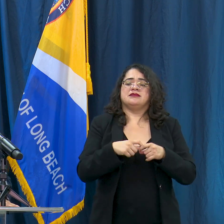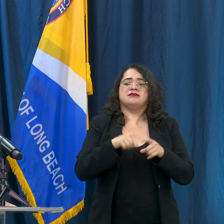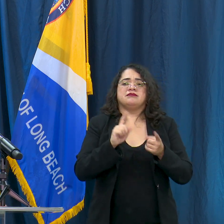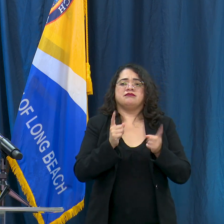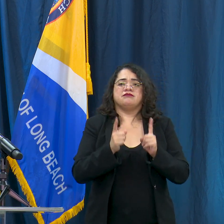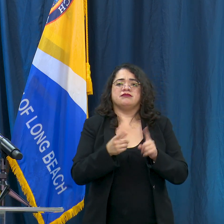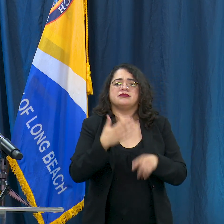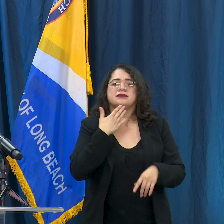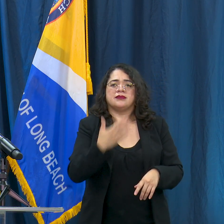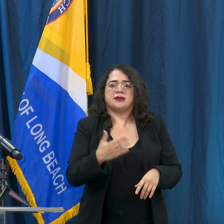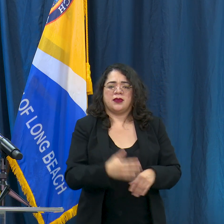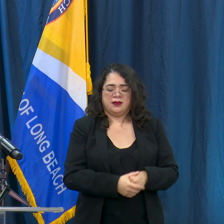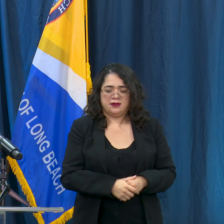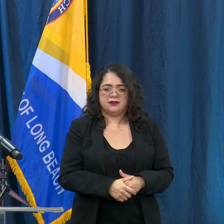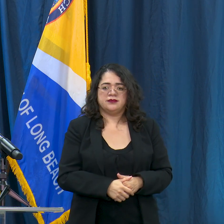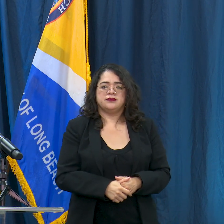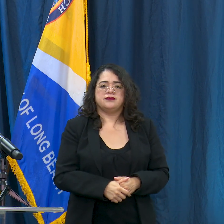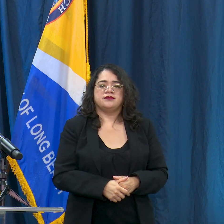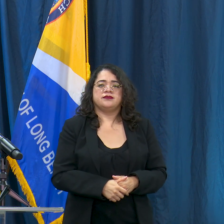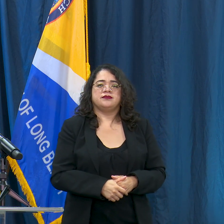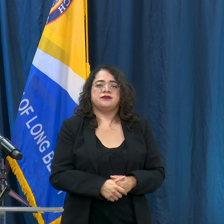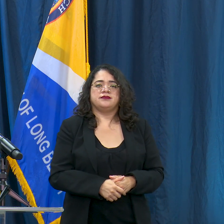thank you.